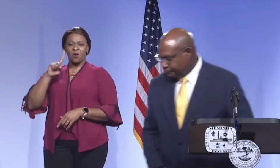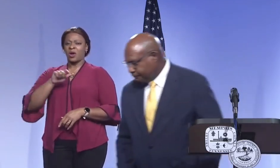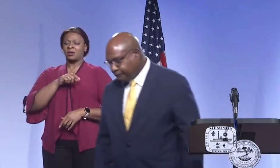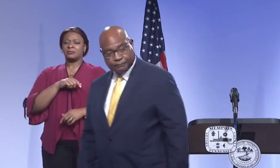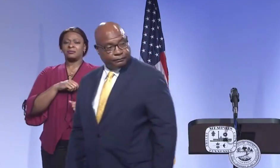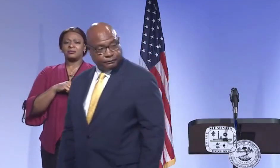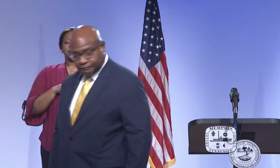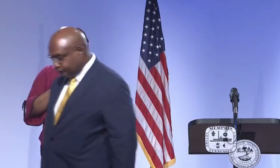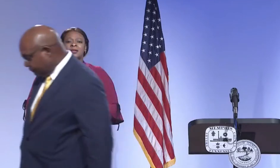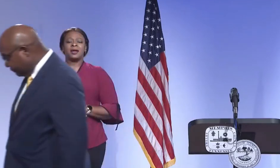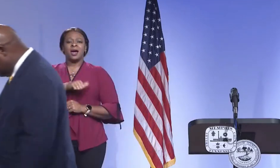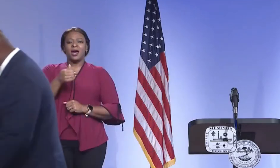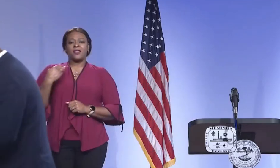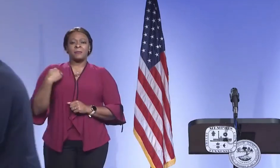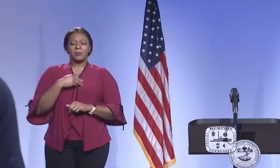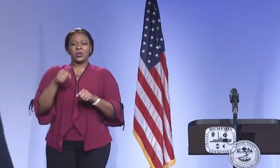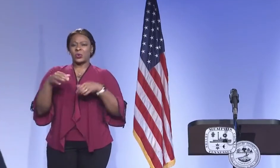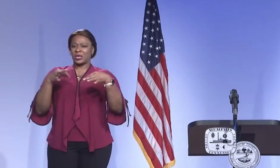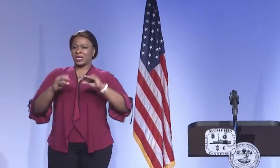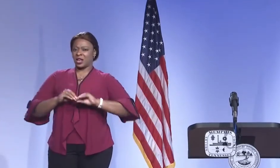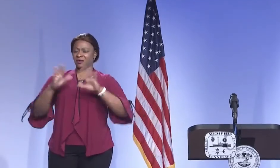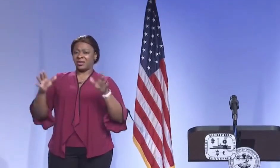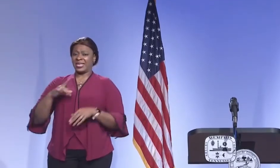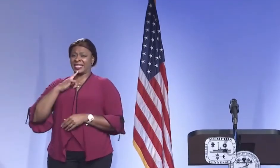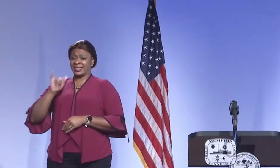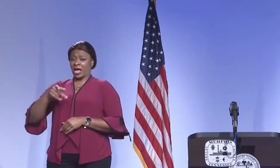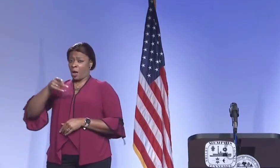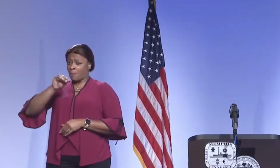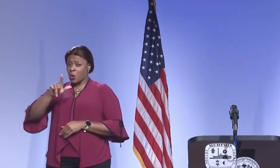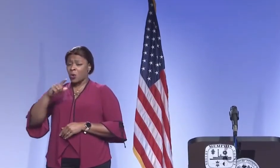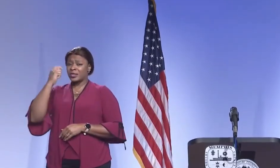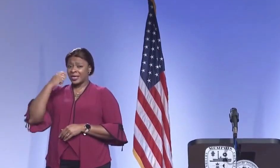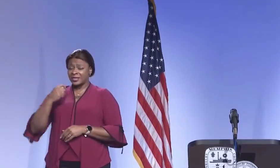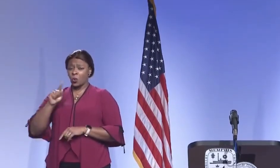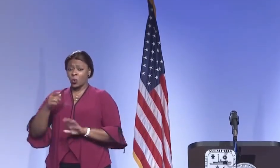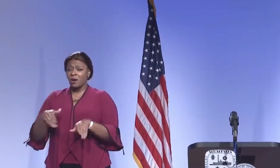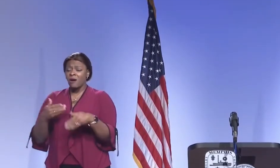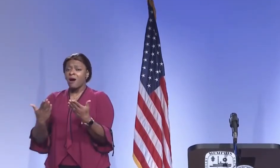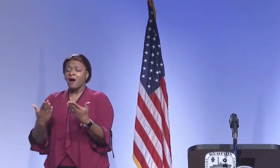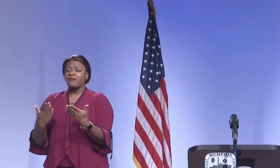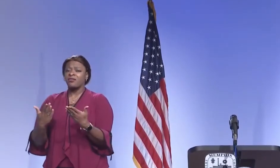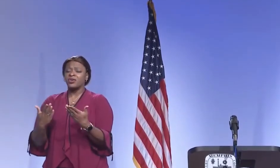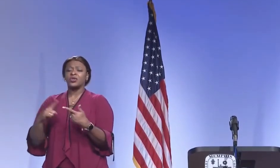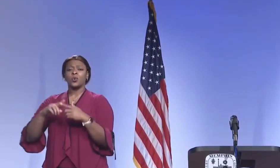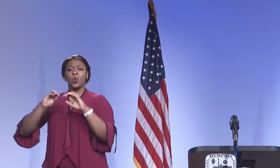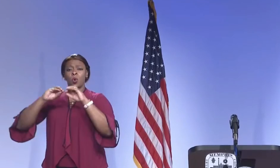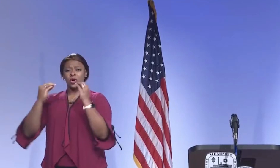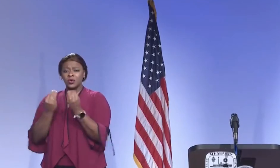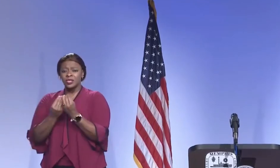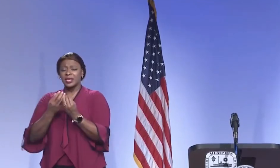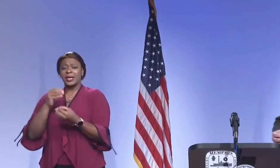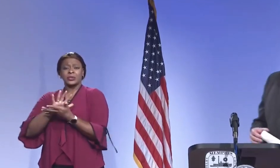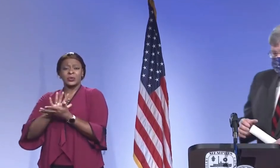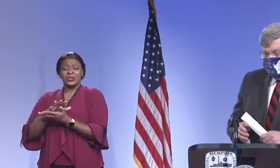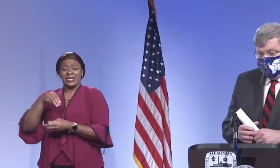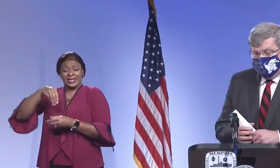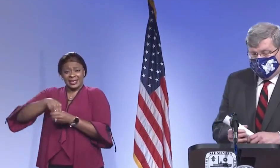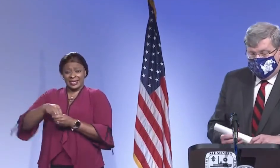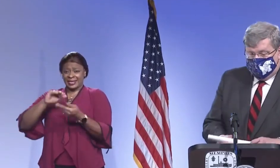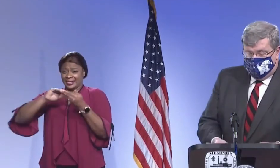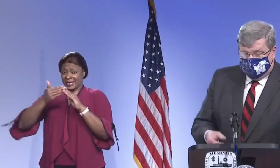was wondering if you could clarify, is this pool testing only being offered to organizations and schools within